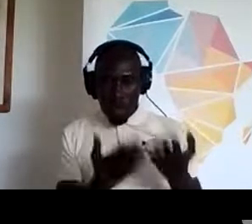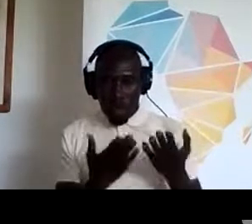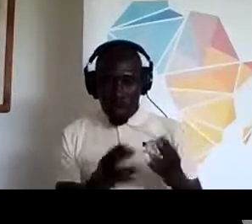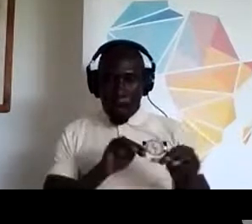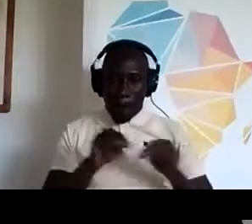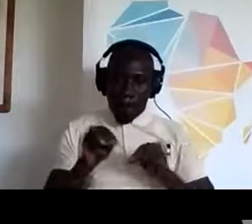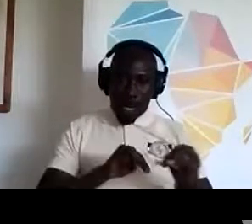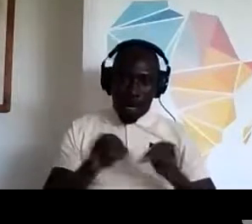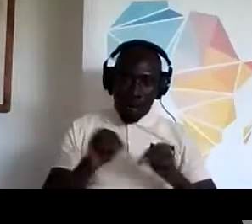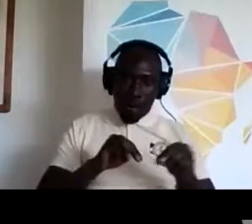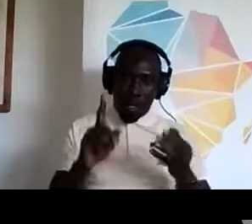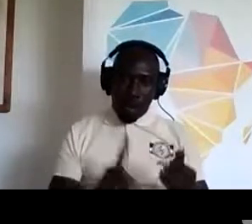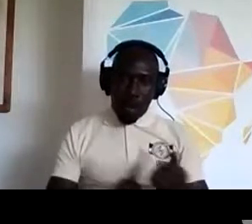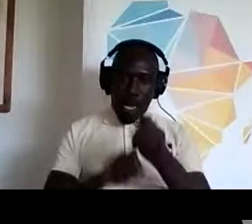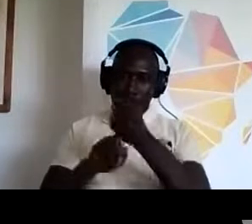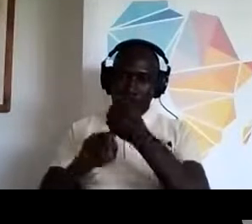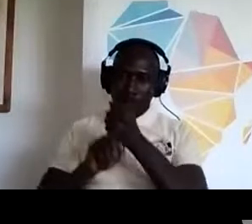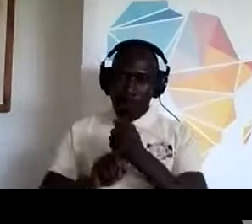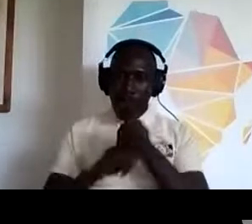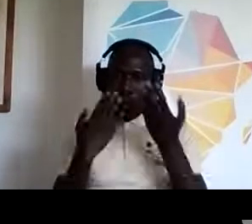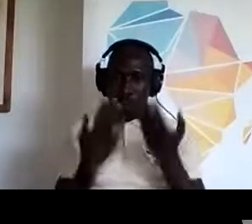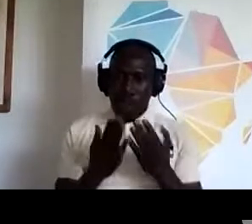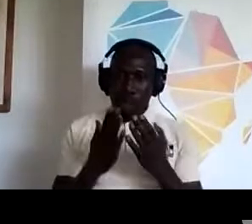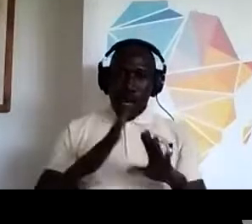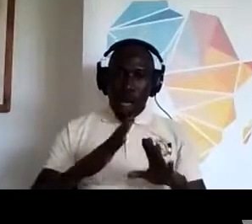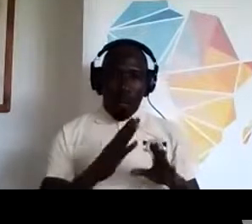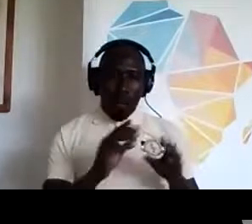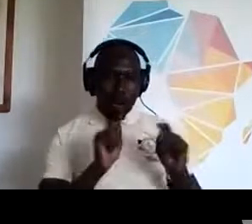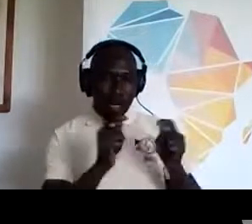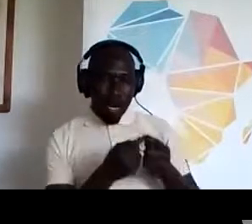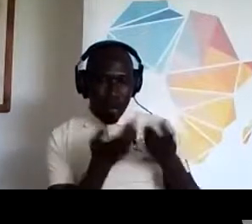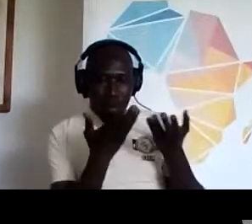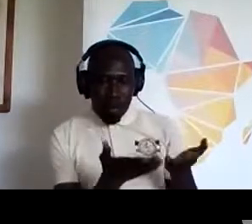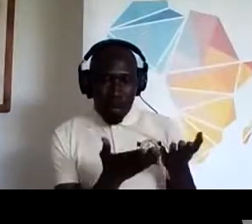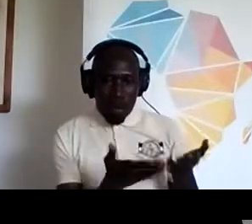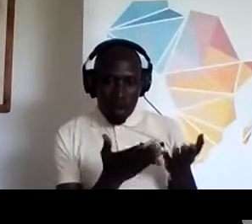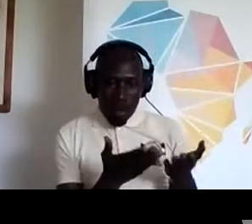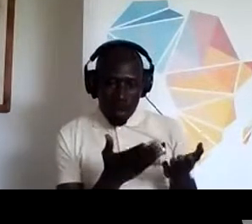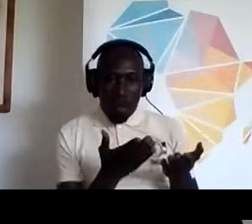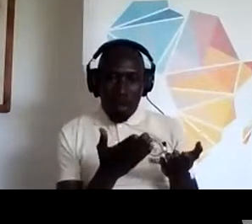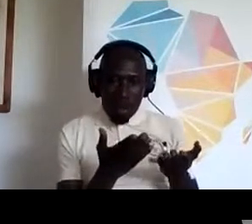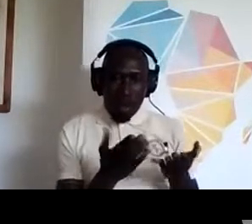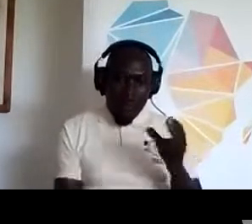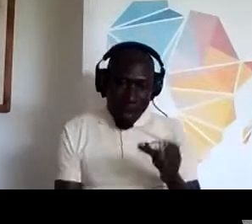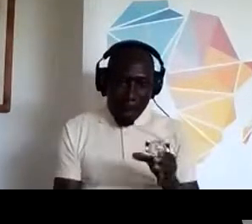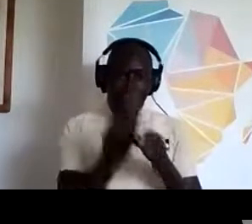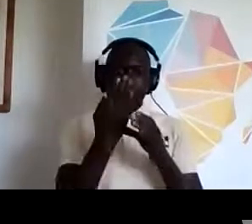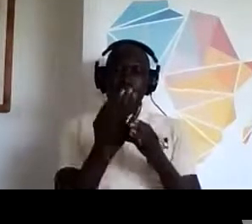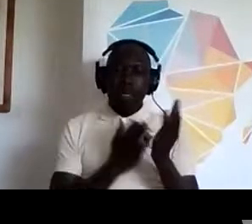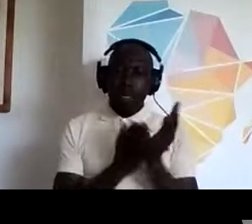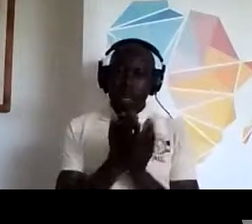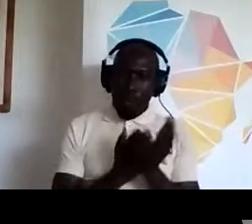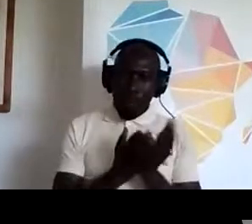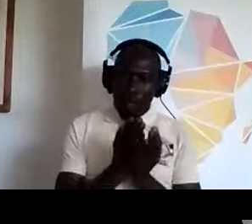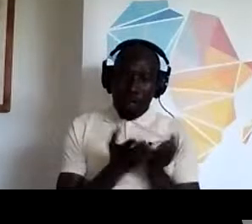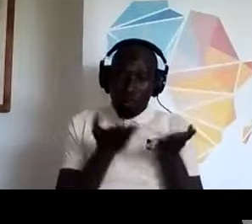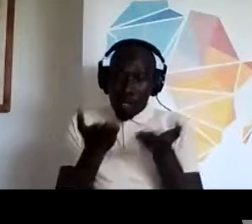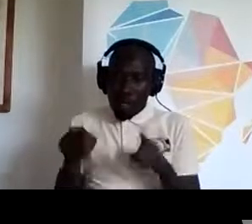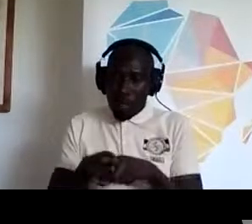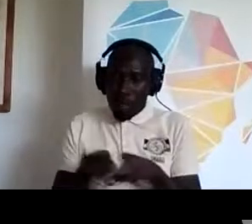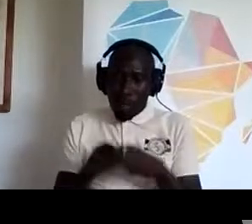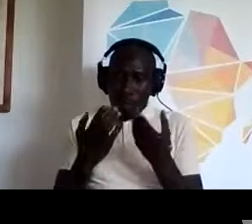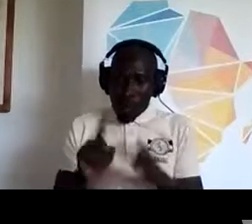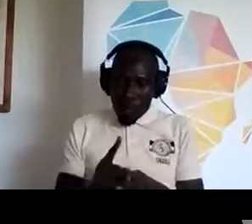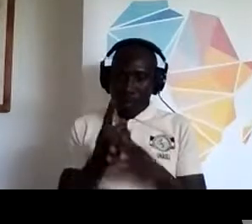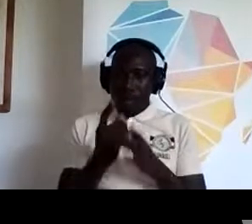managed to achieve, our findings in terms of emergency services. And here also, the